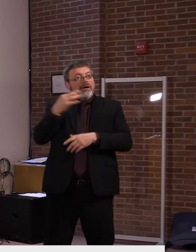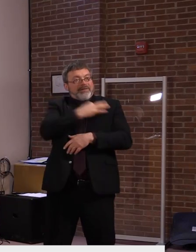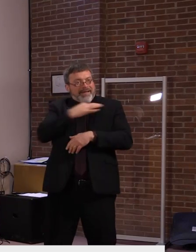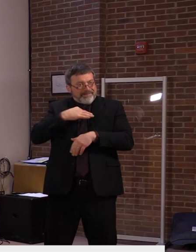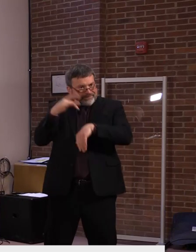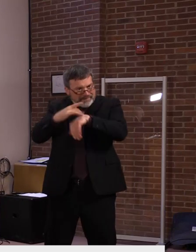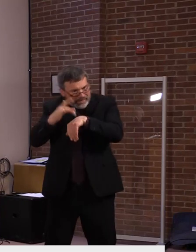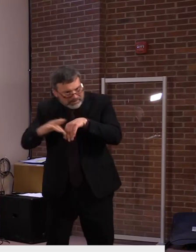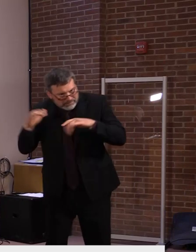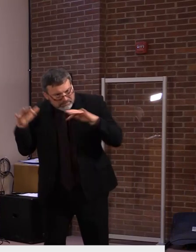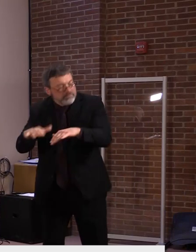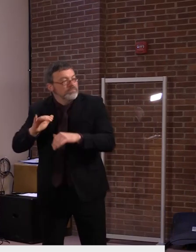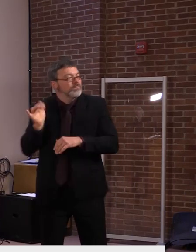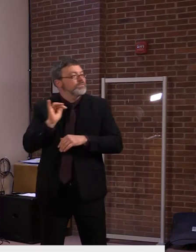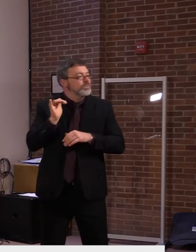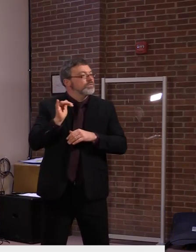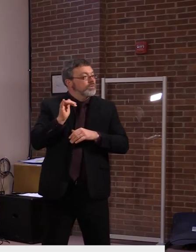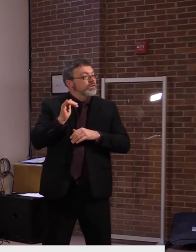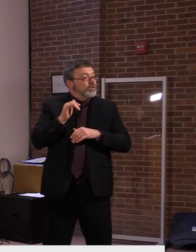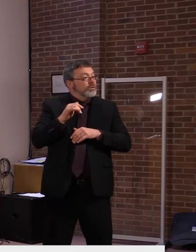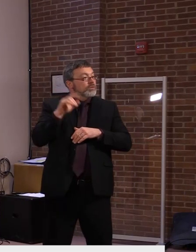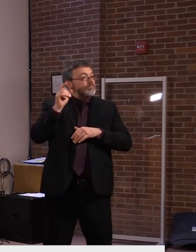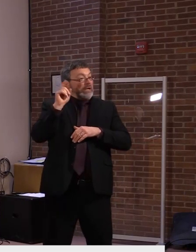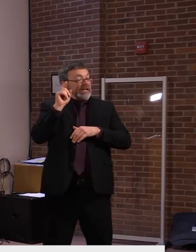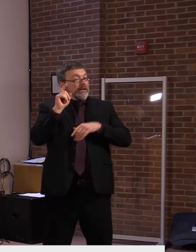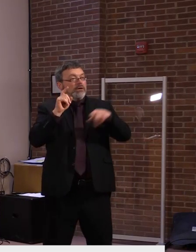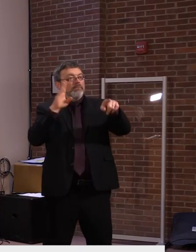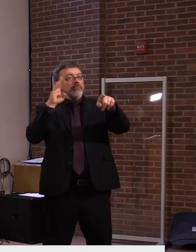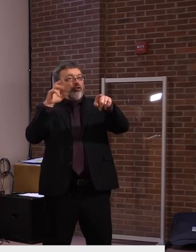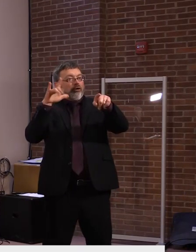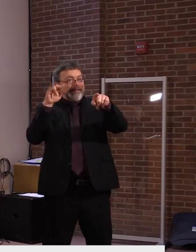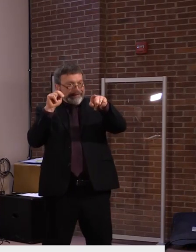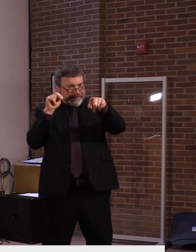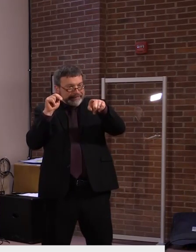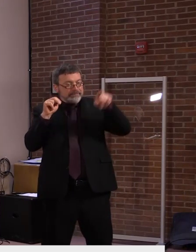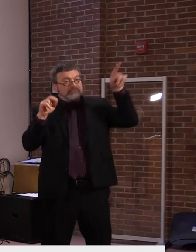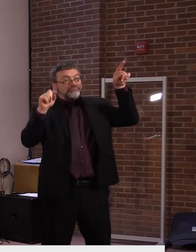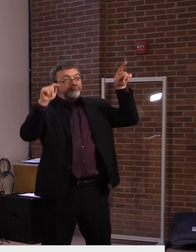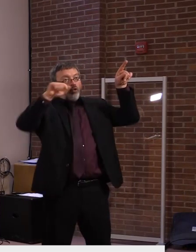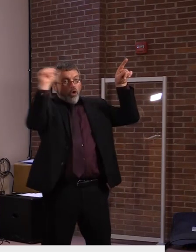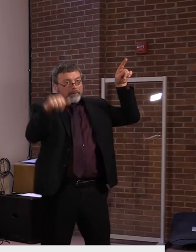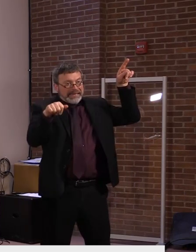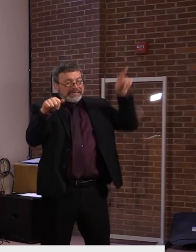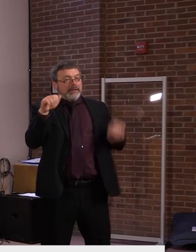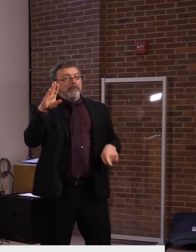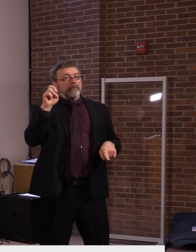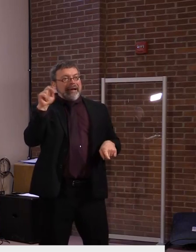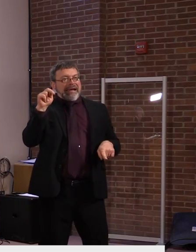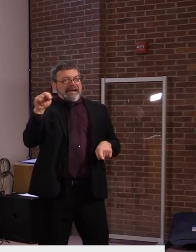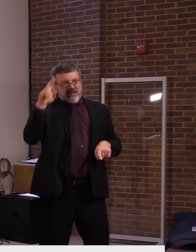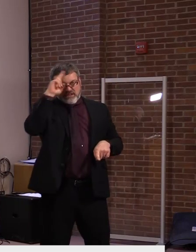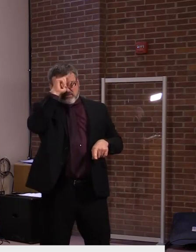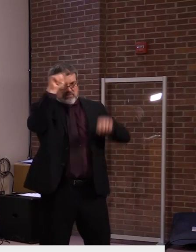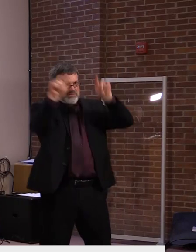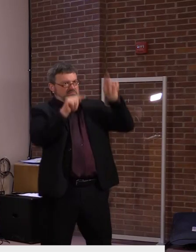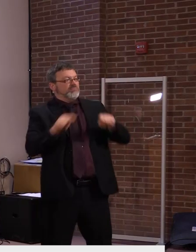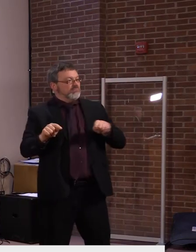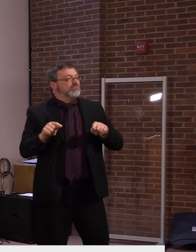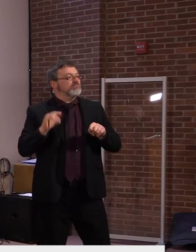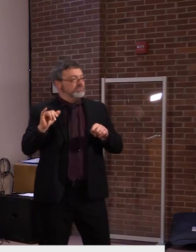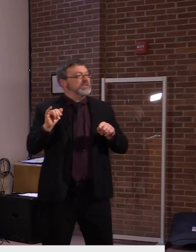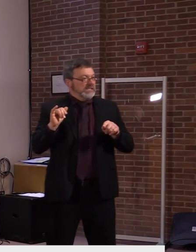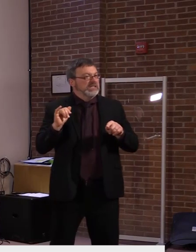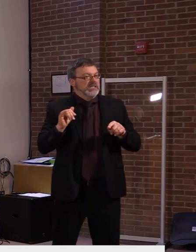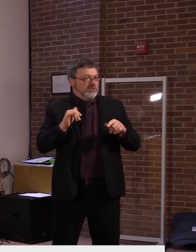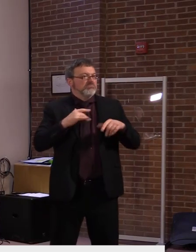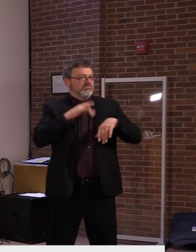at Central Vermont Medical Center, Northwestern Medical Center, and Southwestern Vermont Medical Center. Now let's